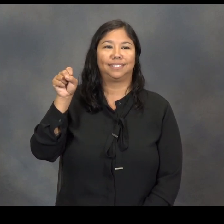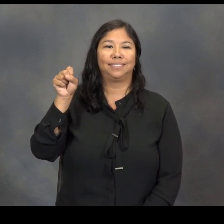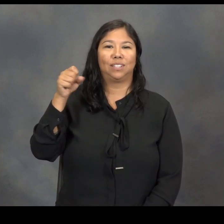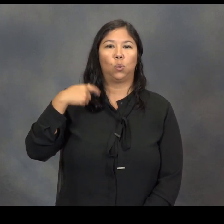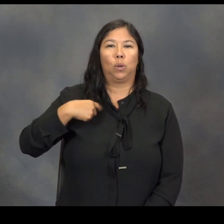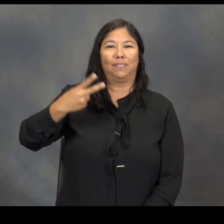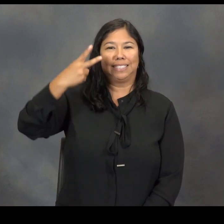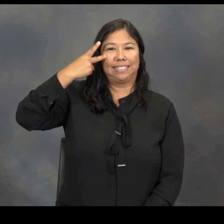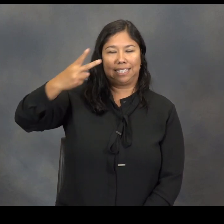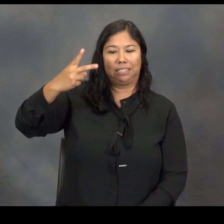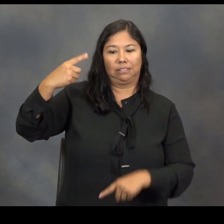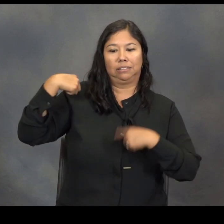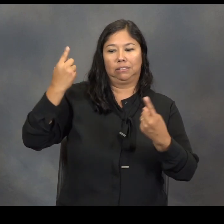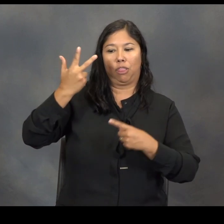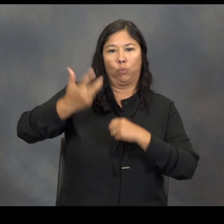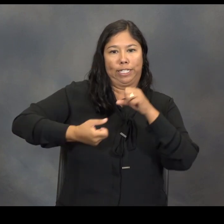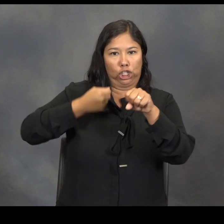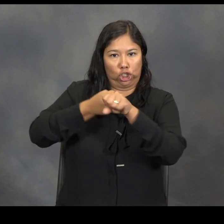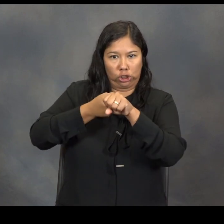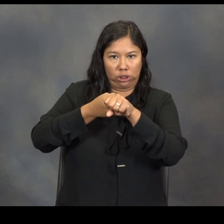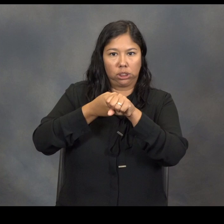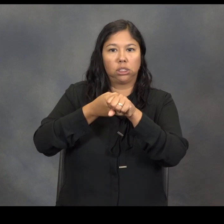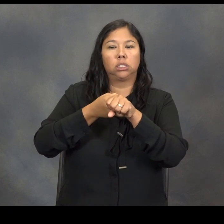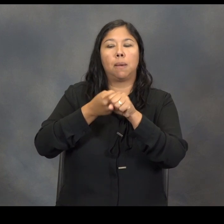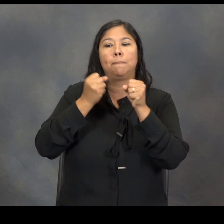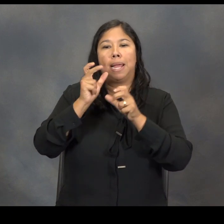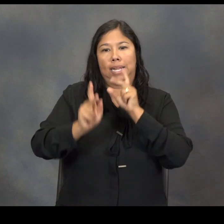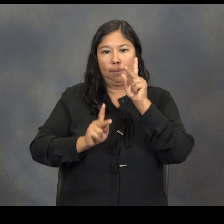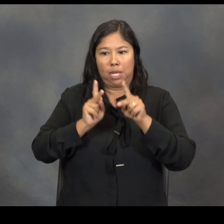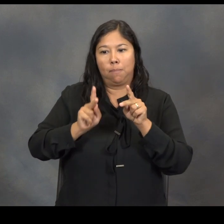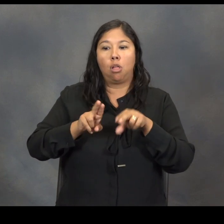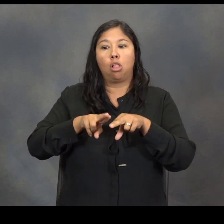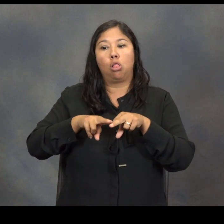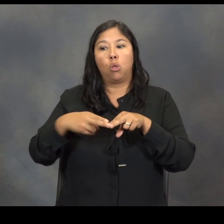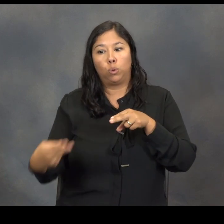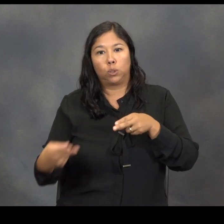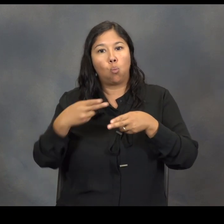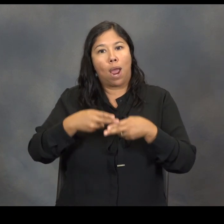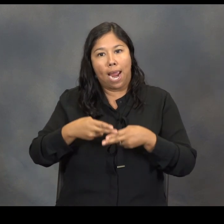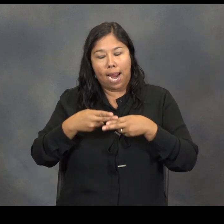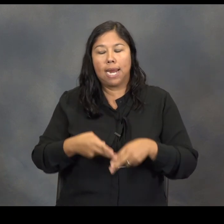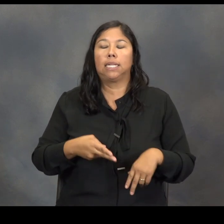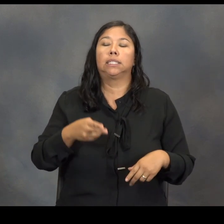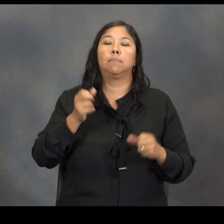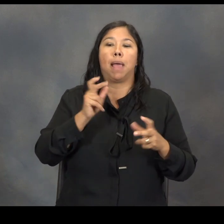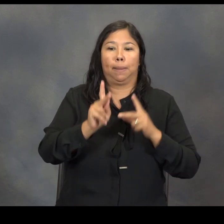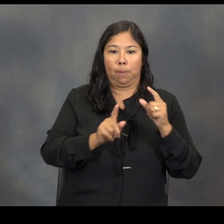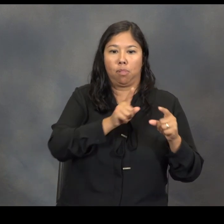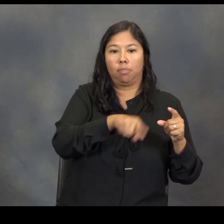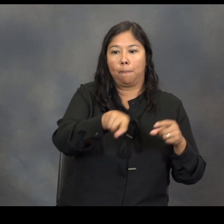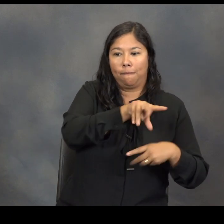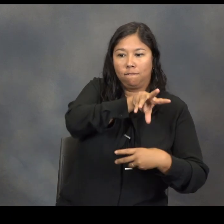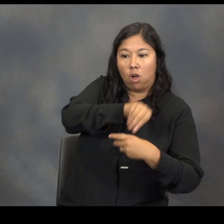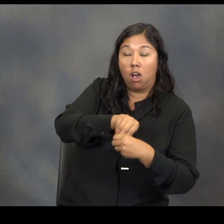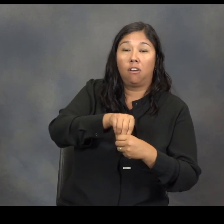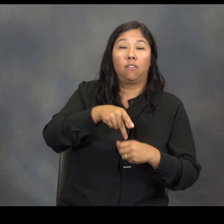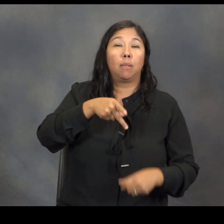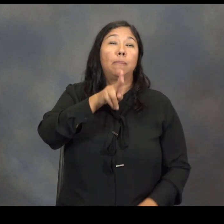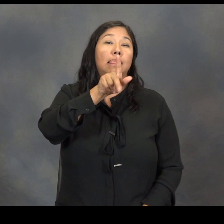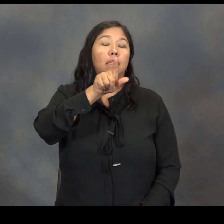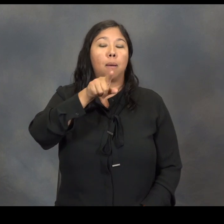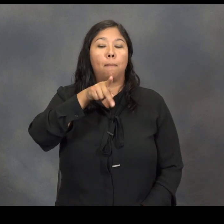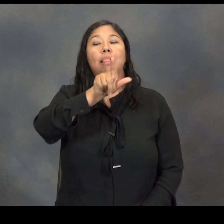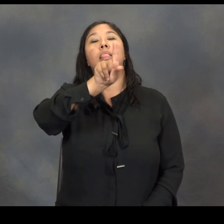over the course of the last 3 years. Lots of folks losing weight, lots of folks getting involved, but the plus piece is what really makes it